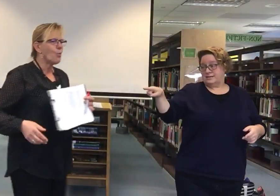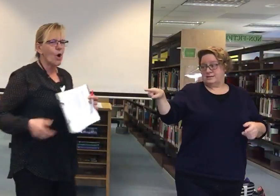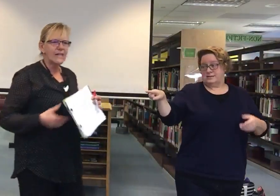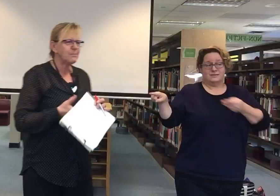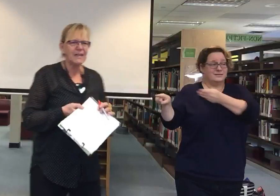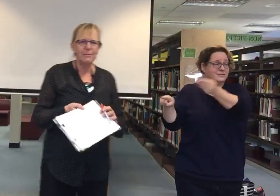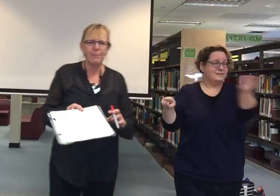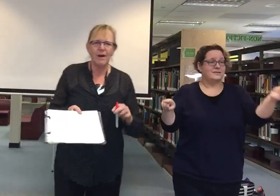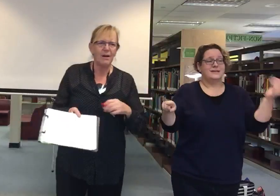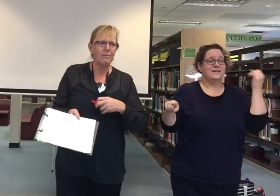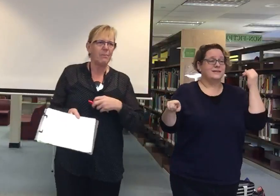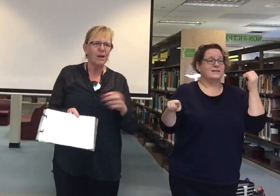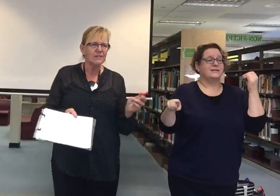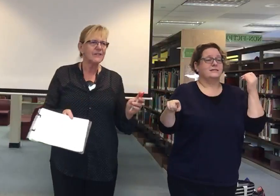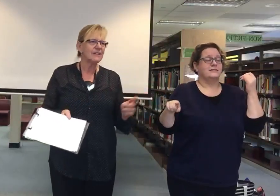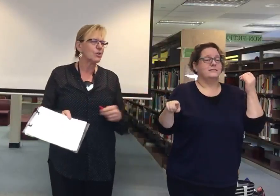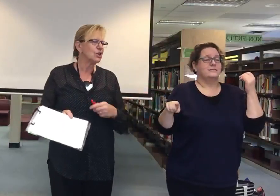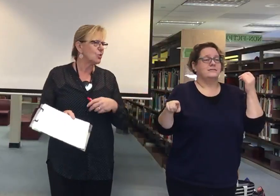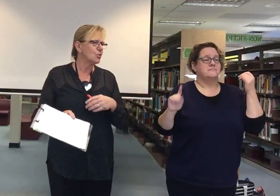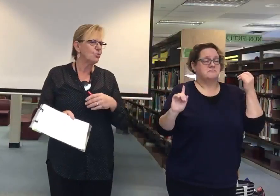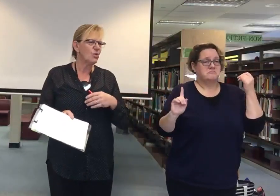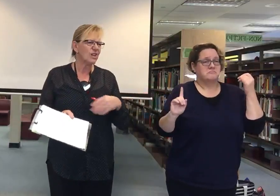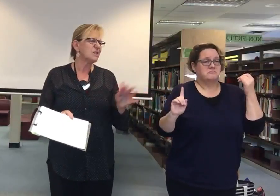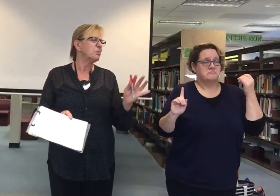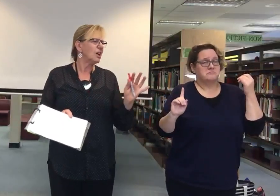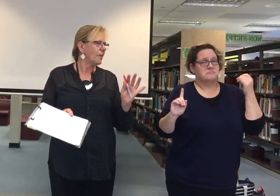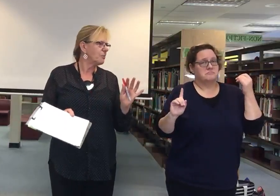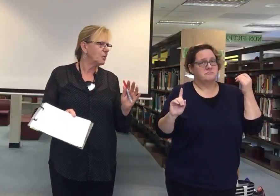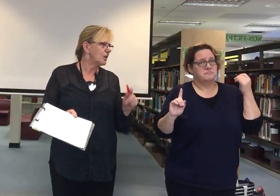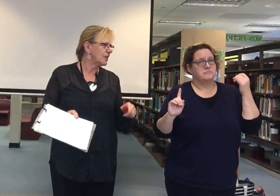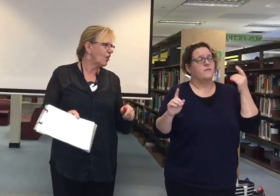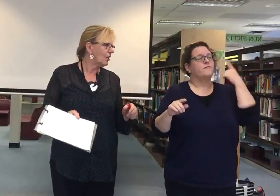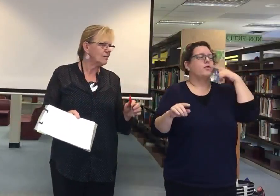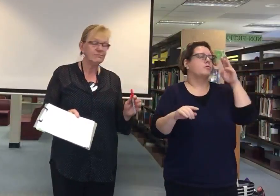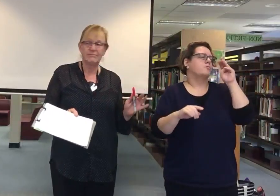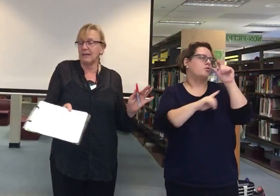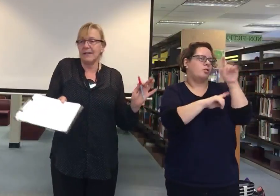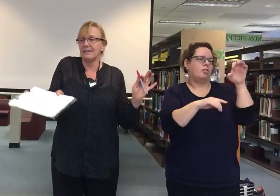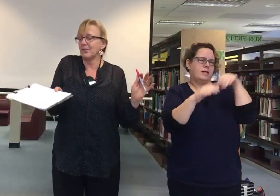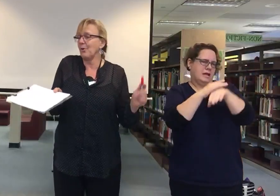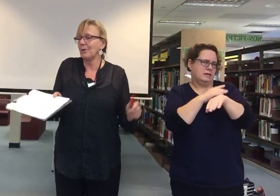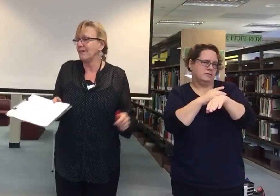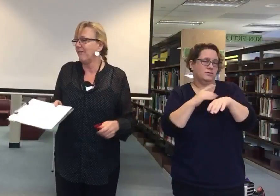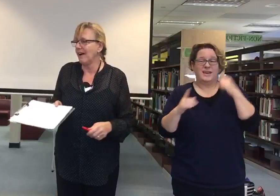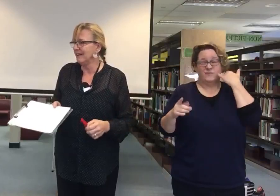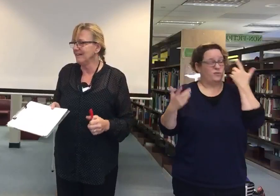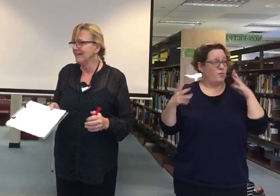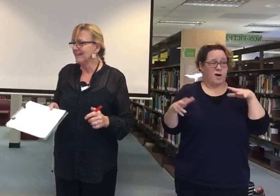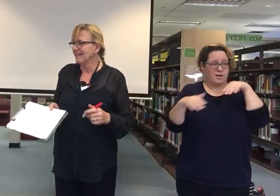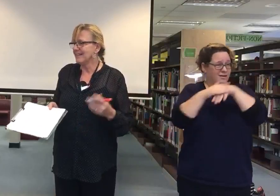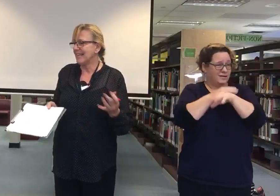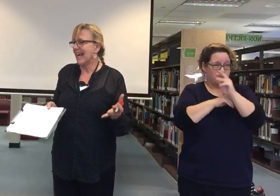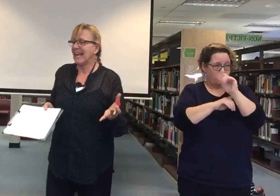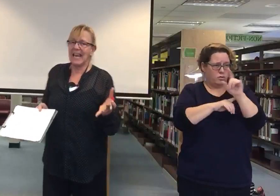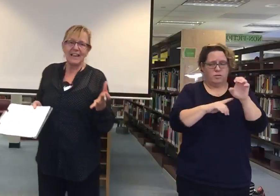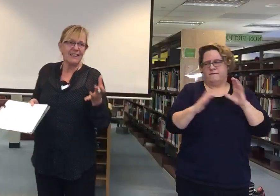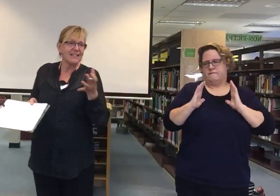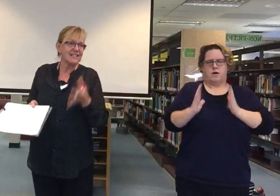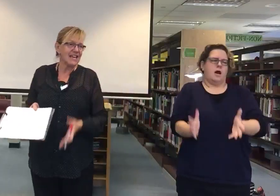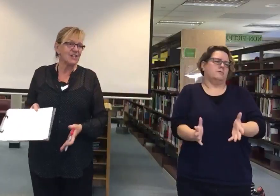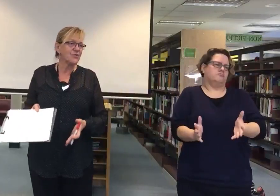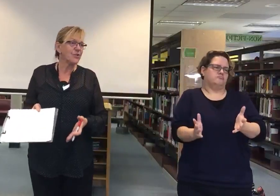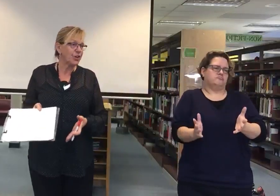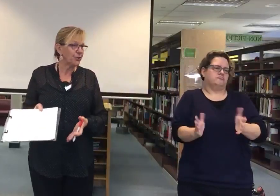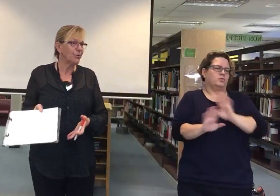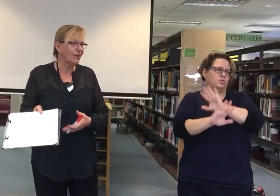if you don't want to be part of it, or you don't want to be on the Moodle at all, that's totally fine. Because again, like,